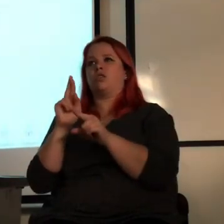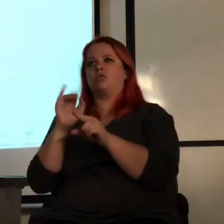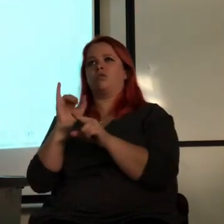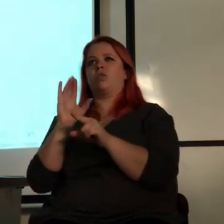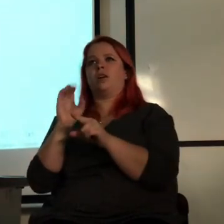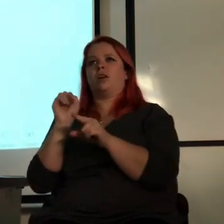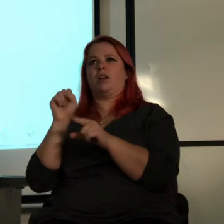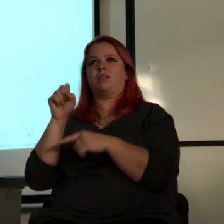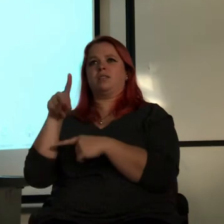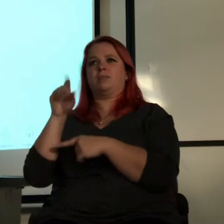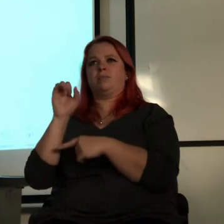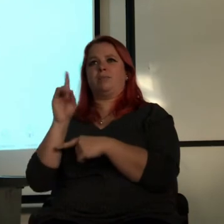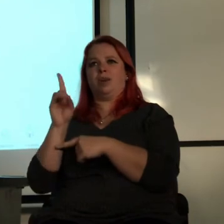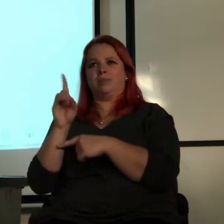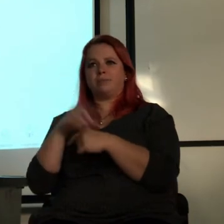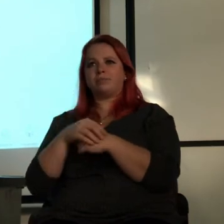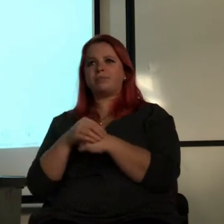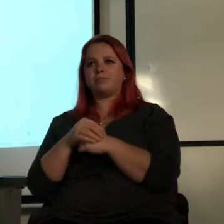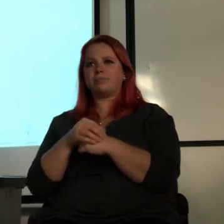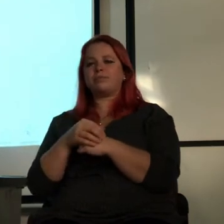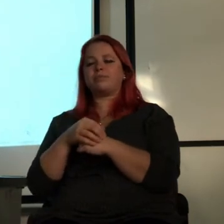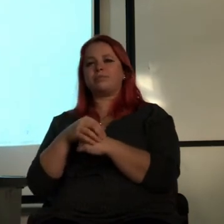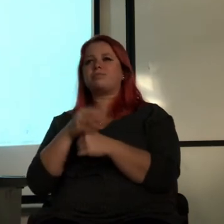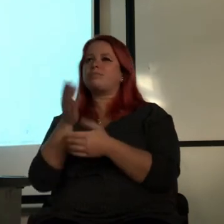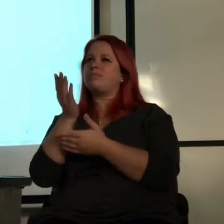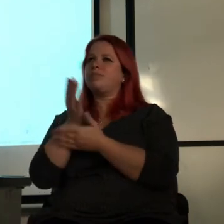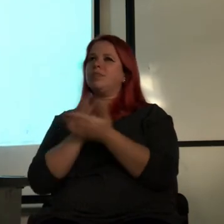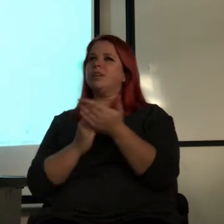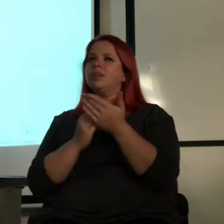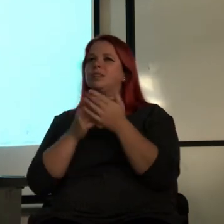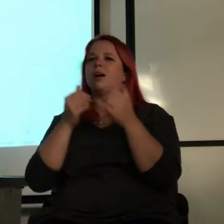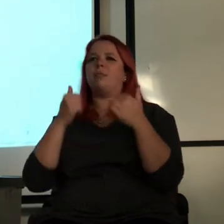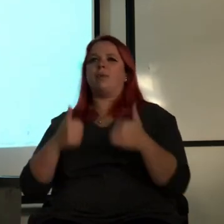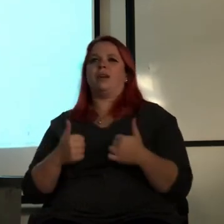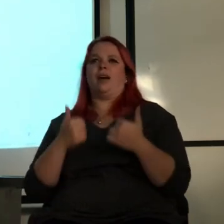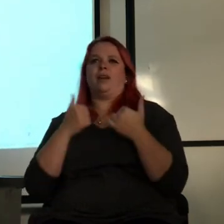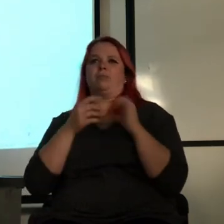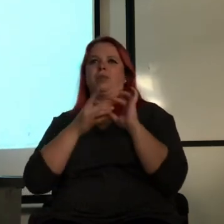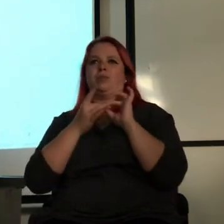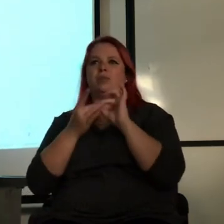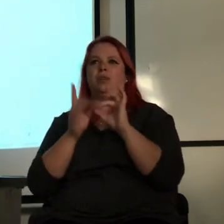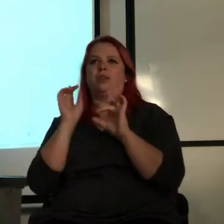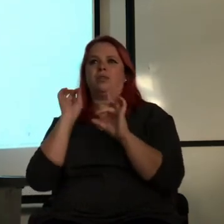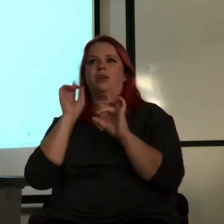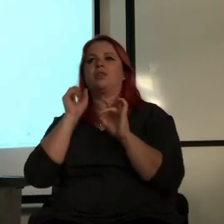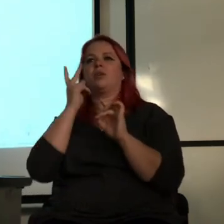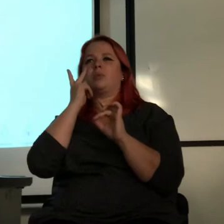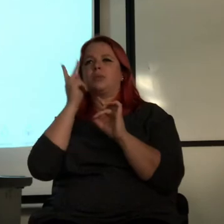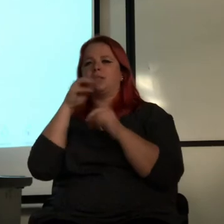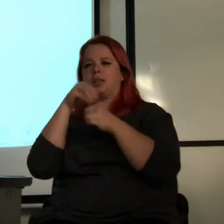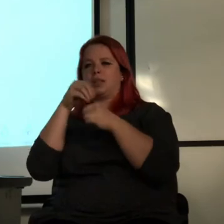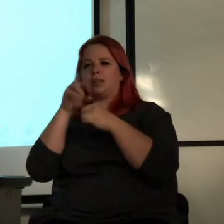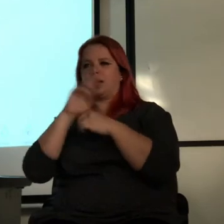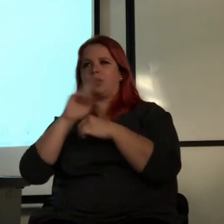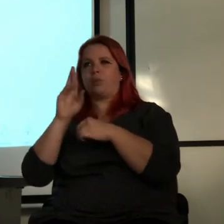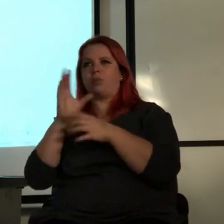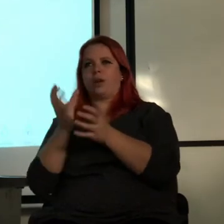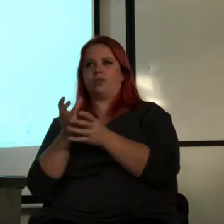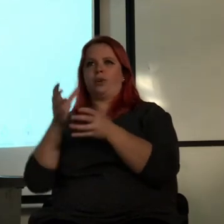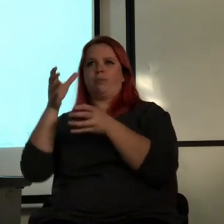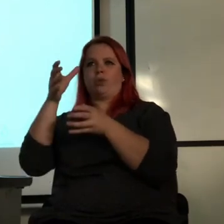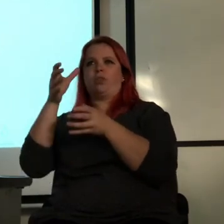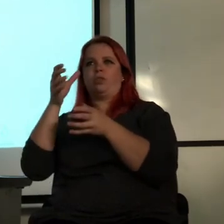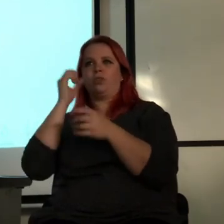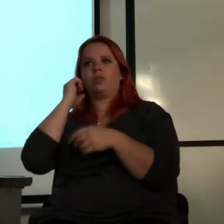The tricuspid valve. Very good. And there's some anatomy of that valve that you see in the right chamber here. I'm going to try to highlight some